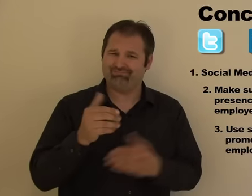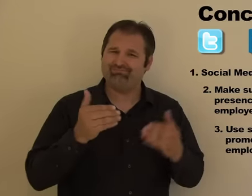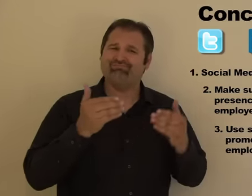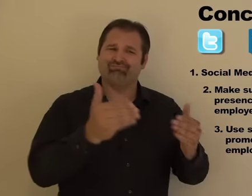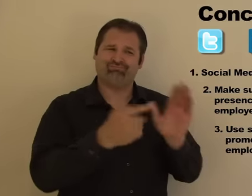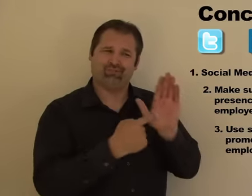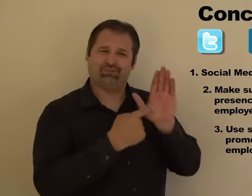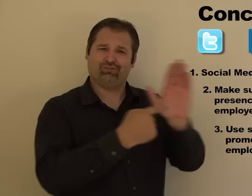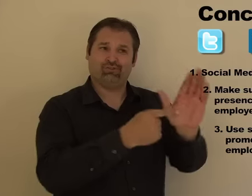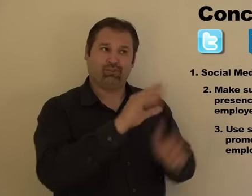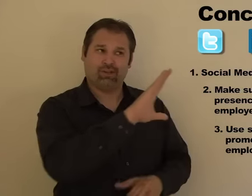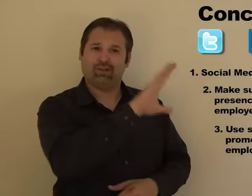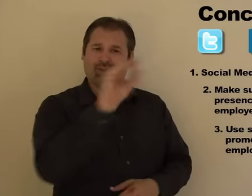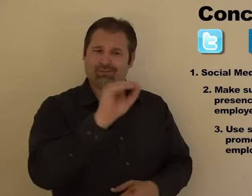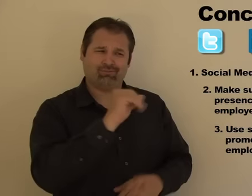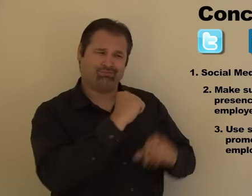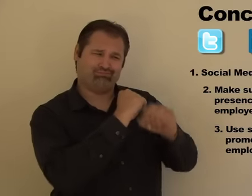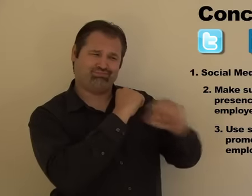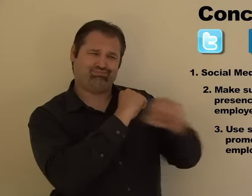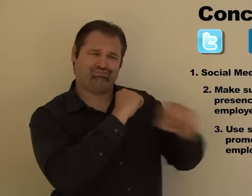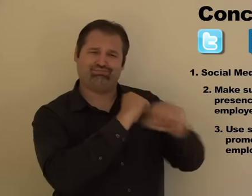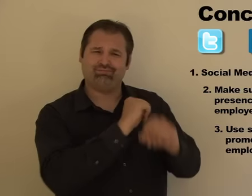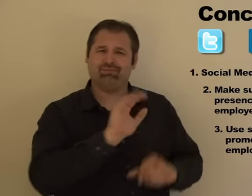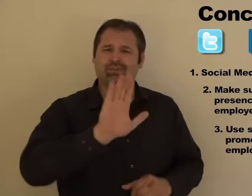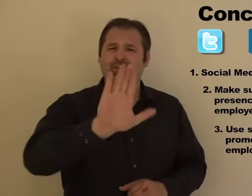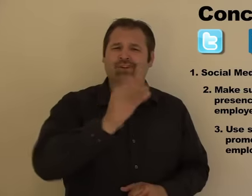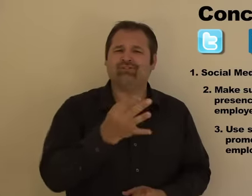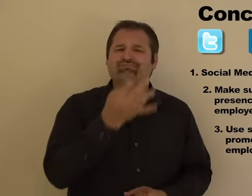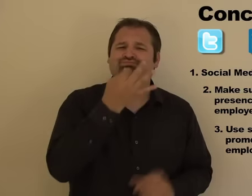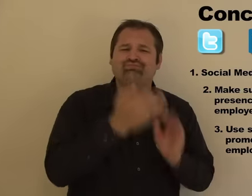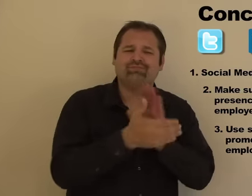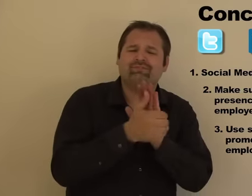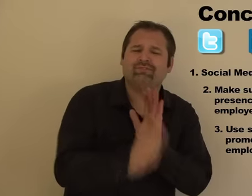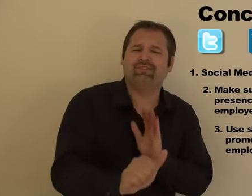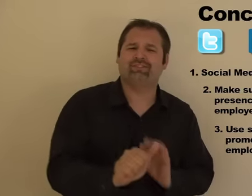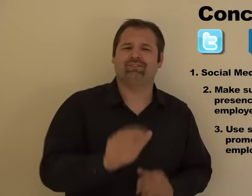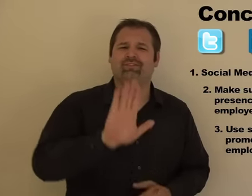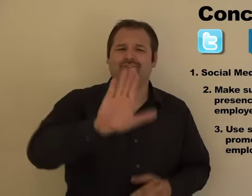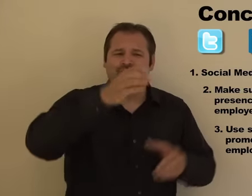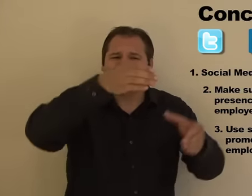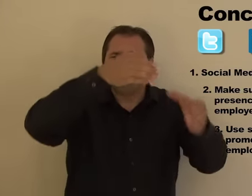skills, expertise, capabilities, and what kind of work you can perform.